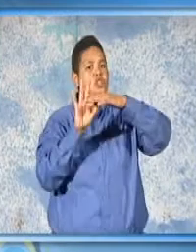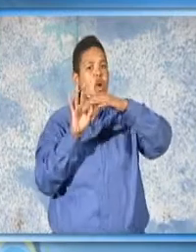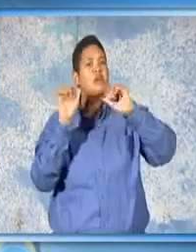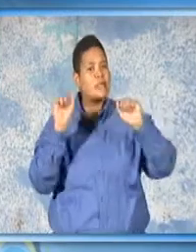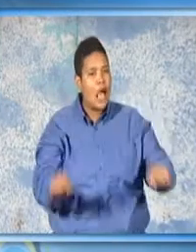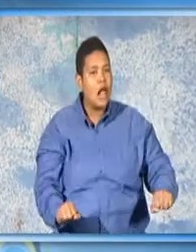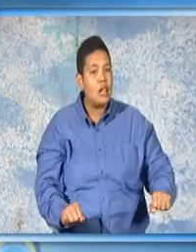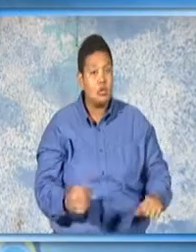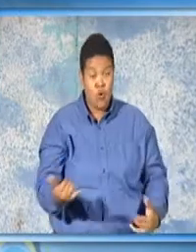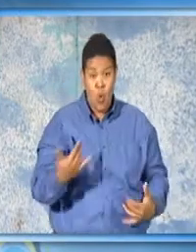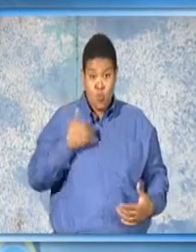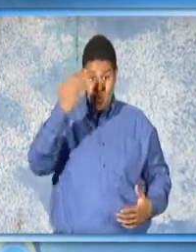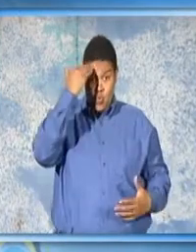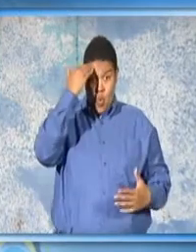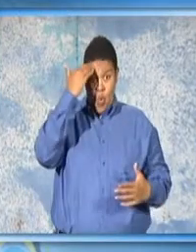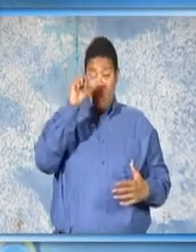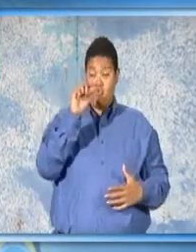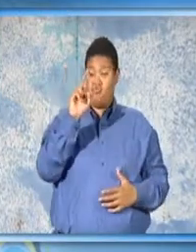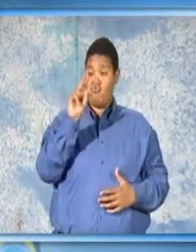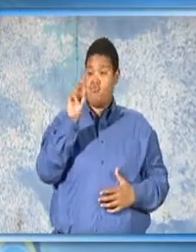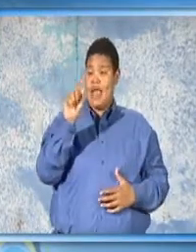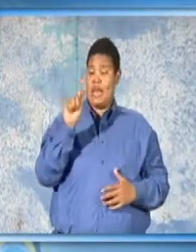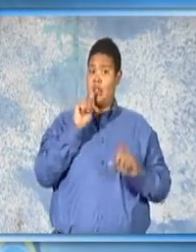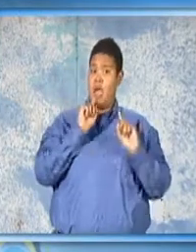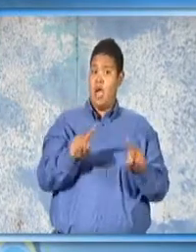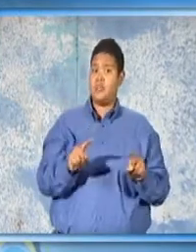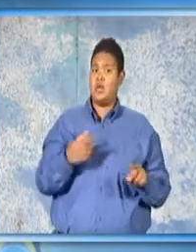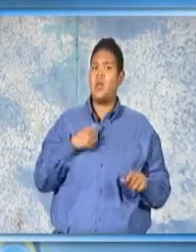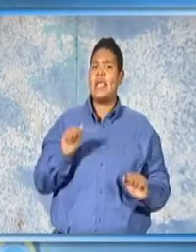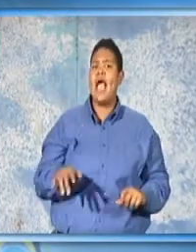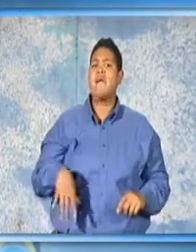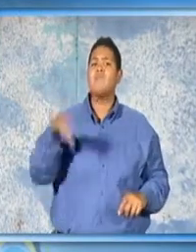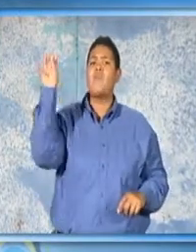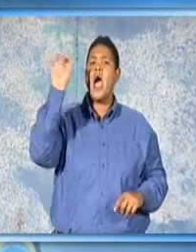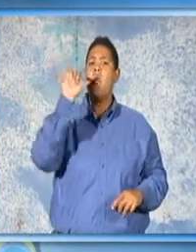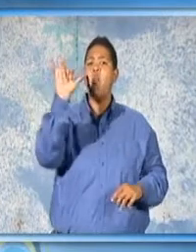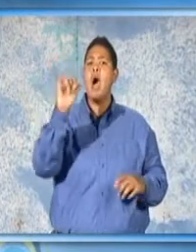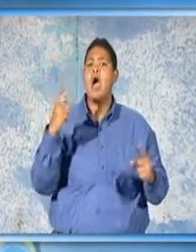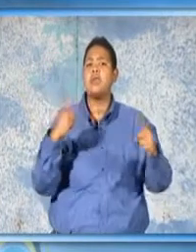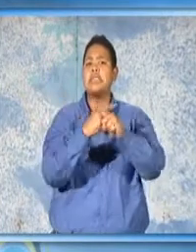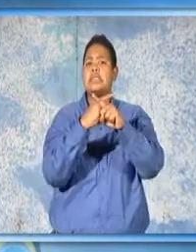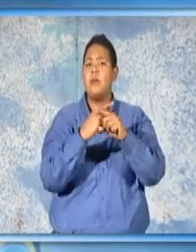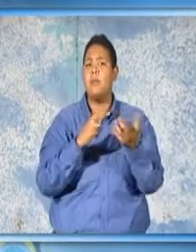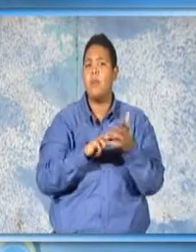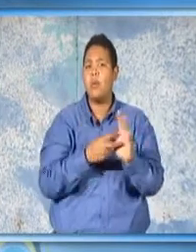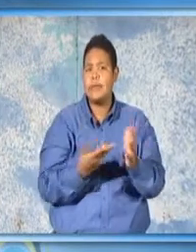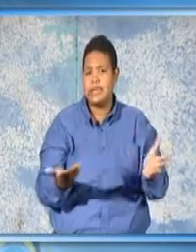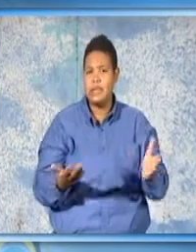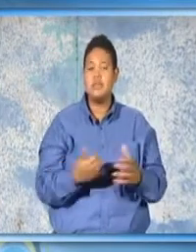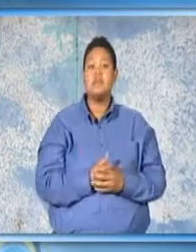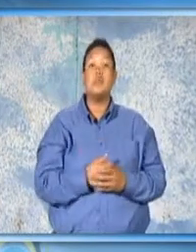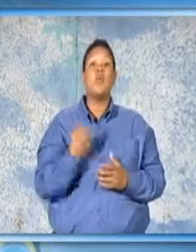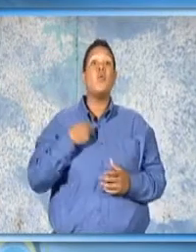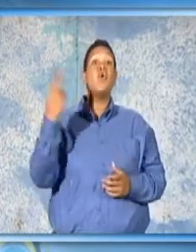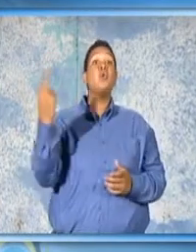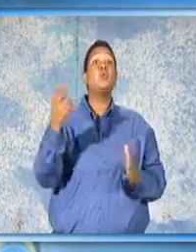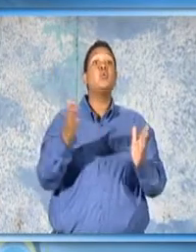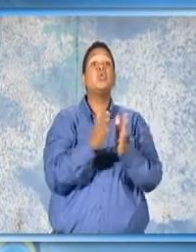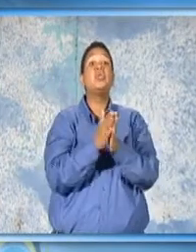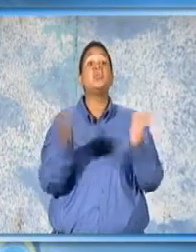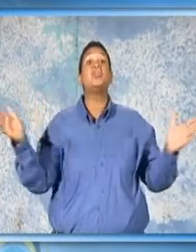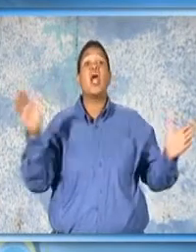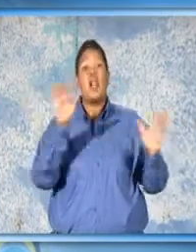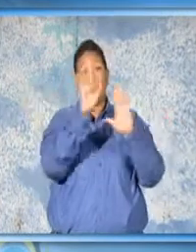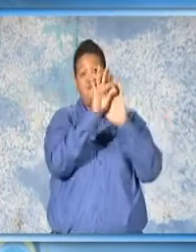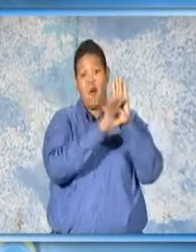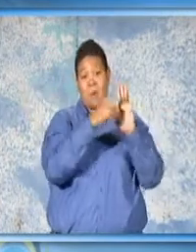Now that we know what our gradient is, we can find out what our y-intercept is. We use the general formula for